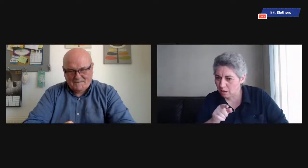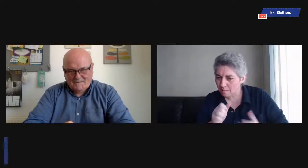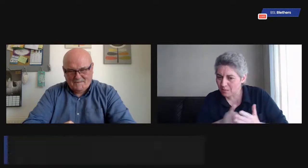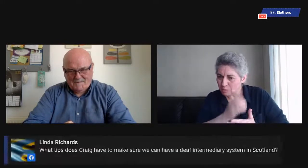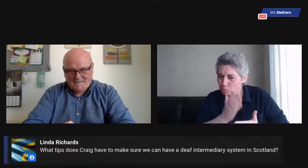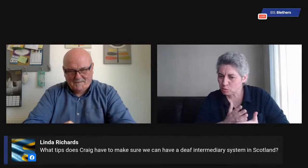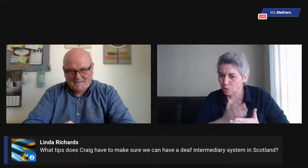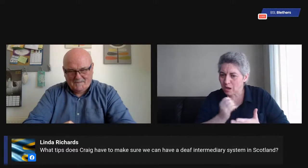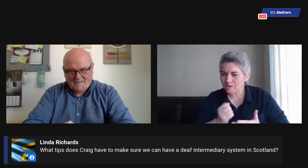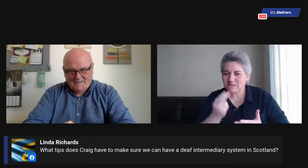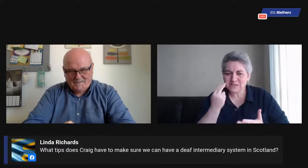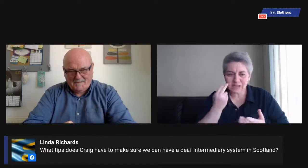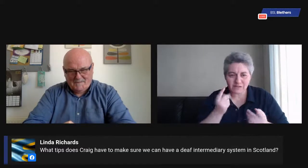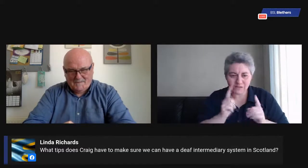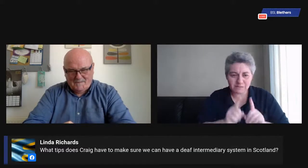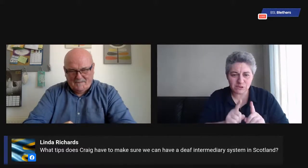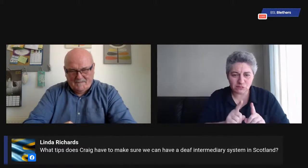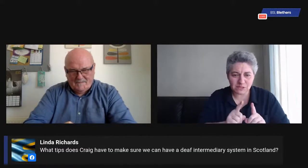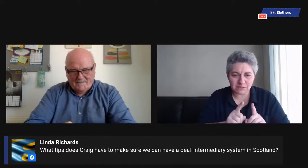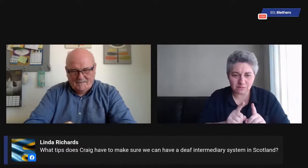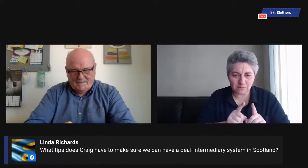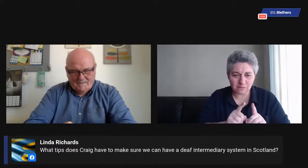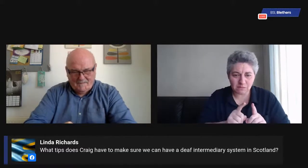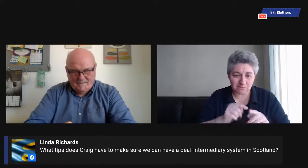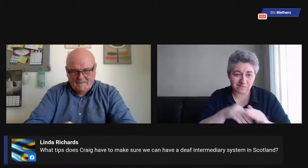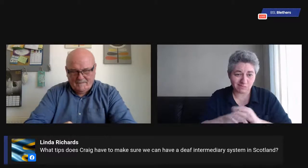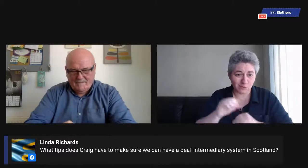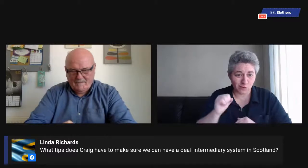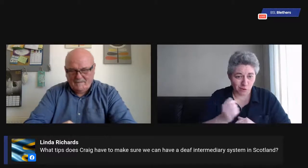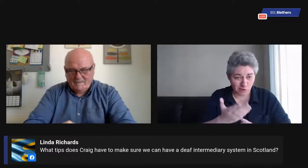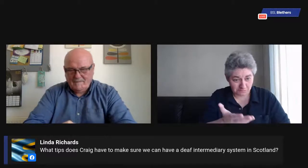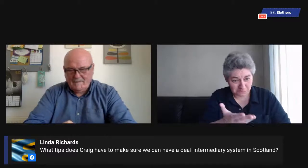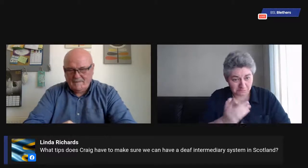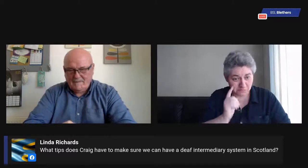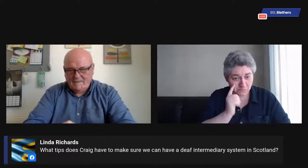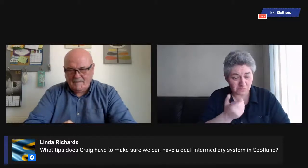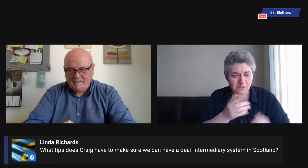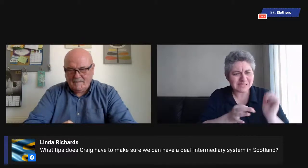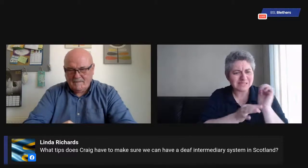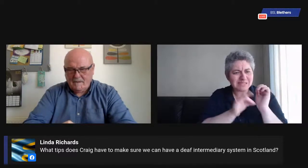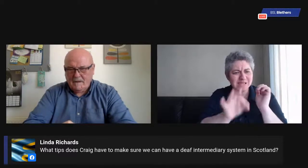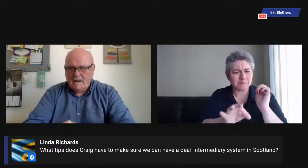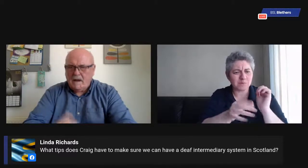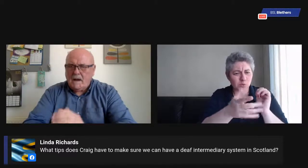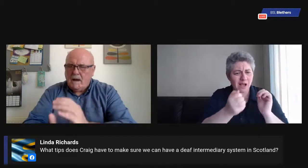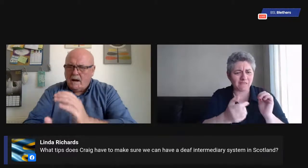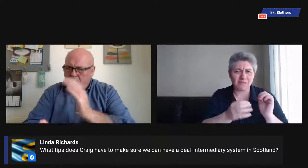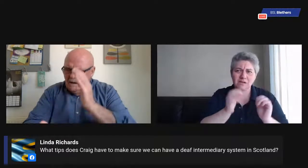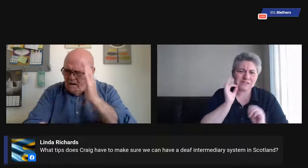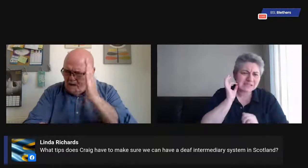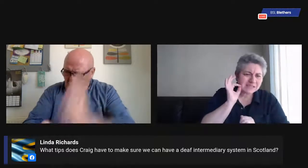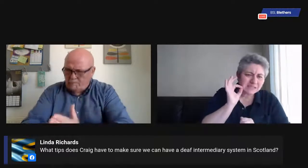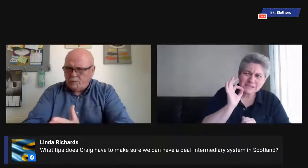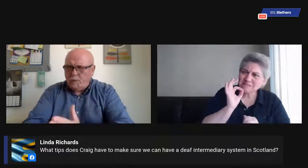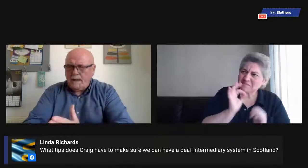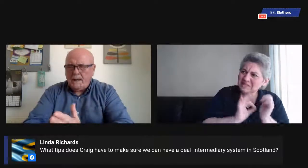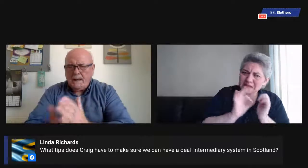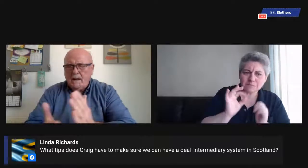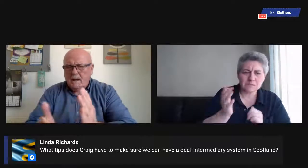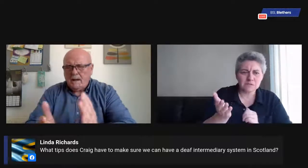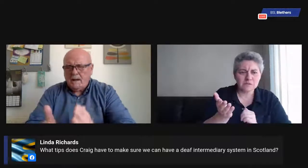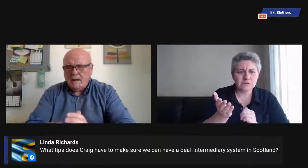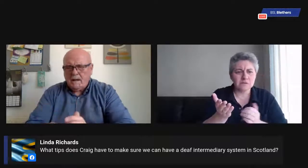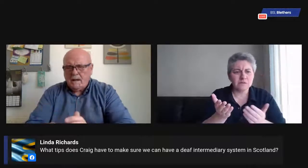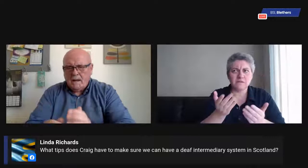Linda wants to ask, What would your tips be, Craig, for us to ensure that we had